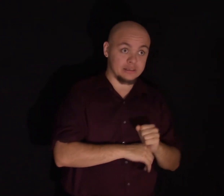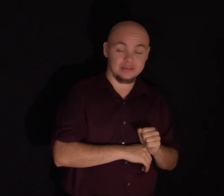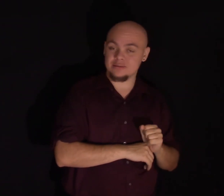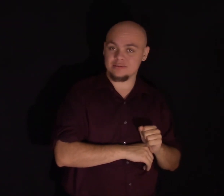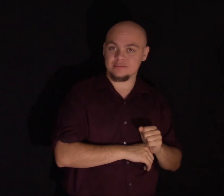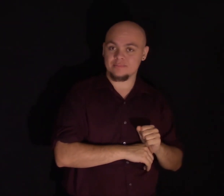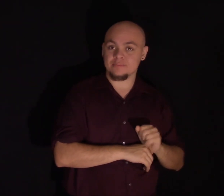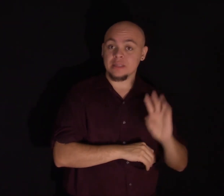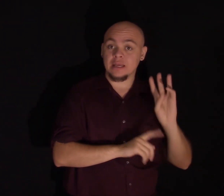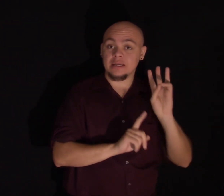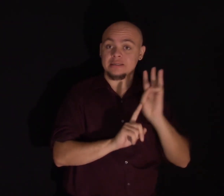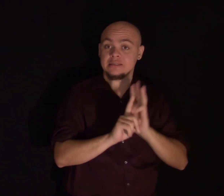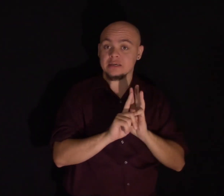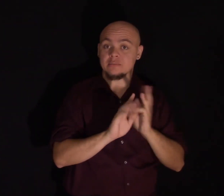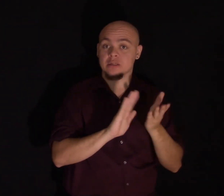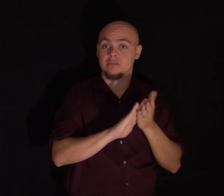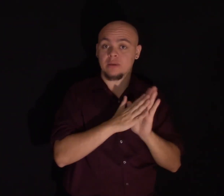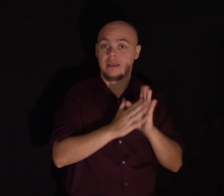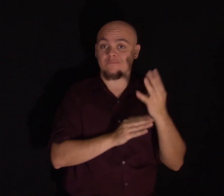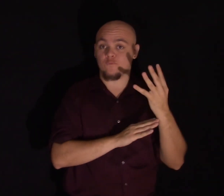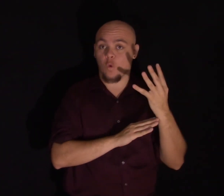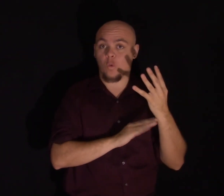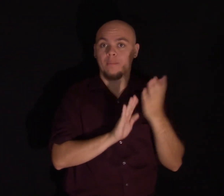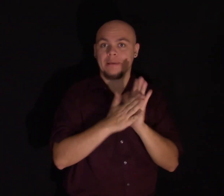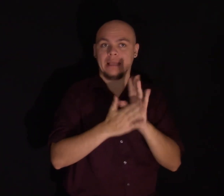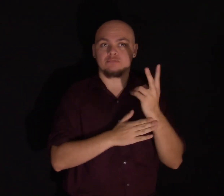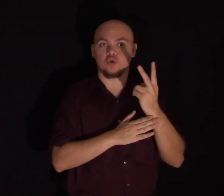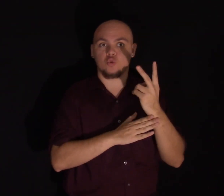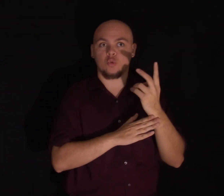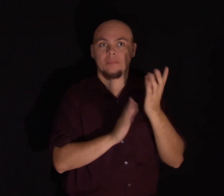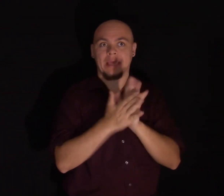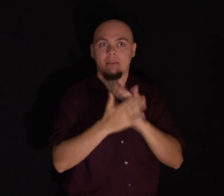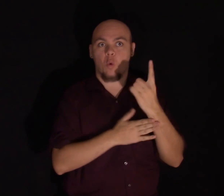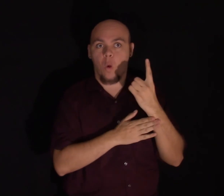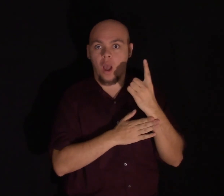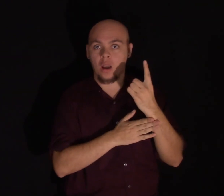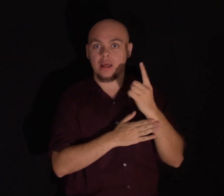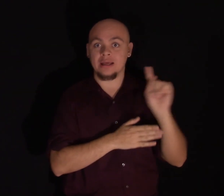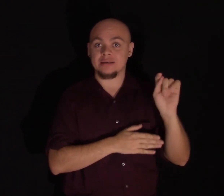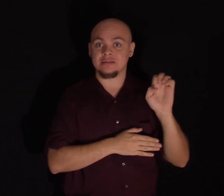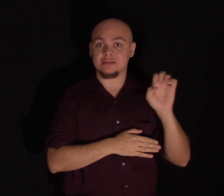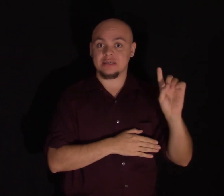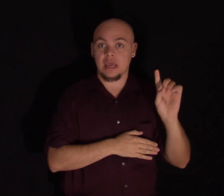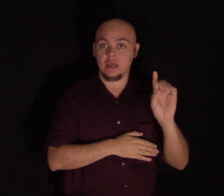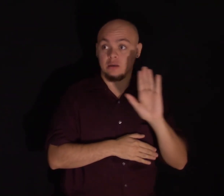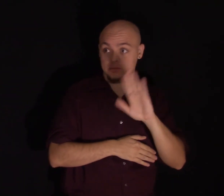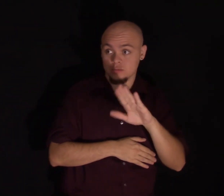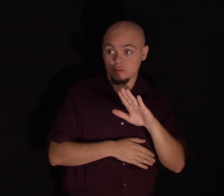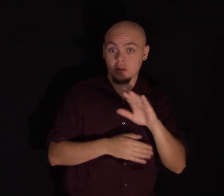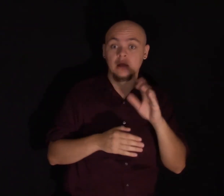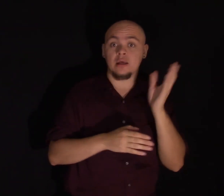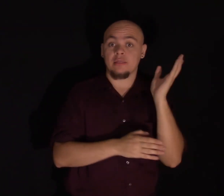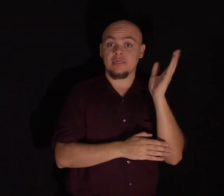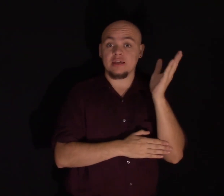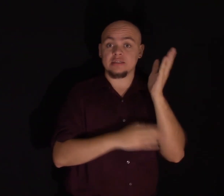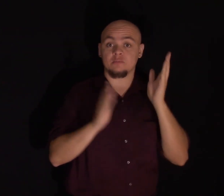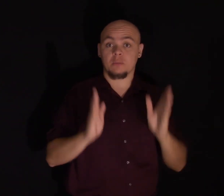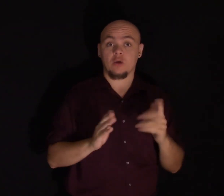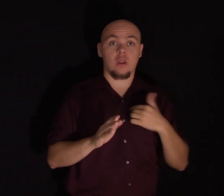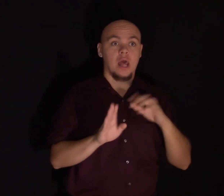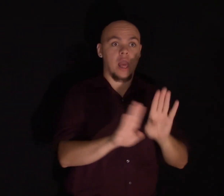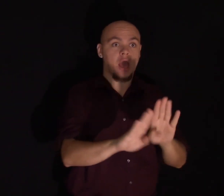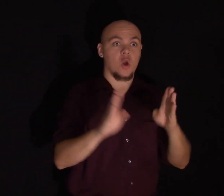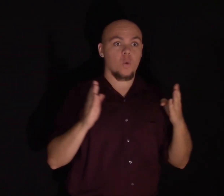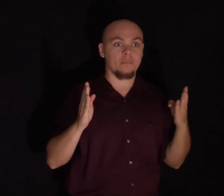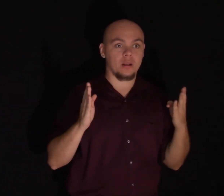as six months turned into four and then two and then one the people of ted decided to release the speakers and i opened up the